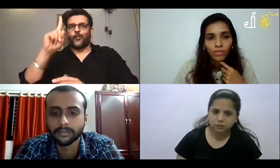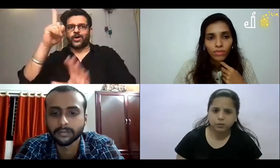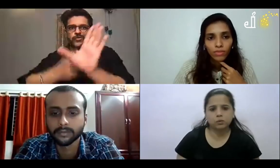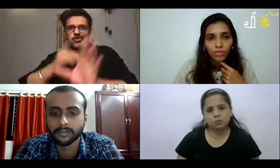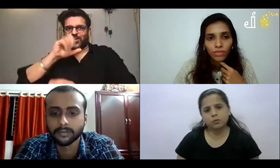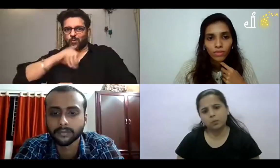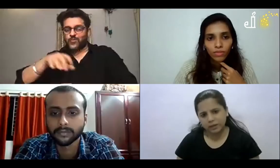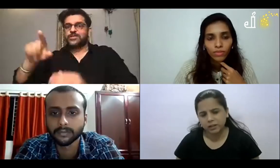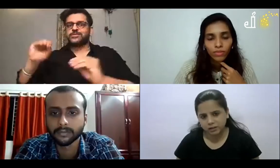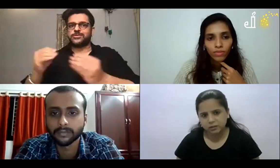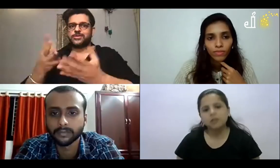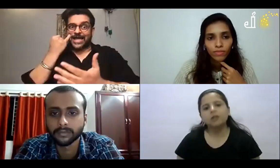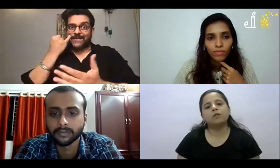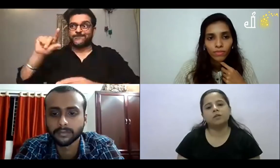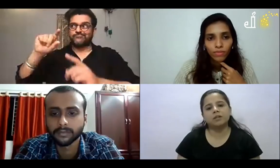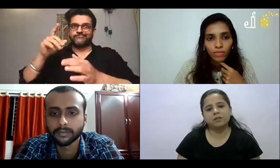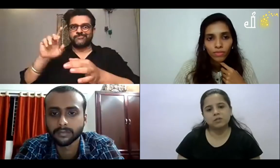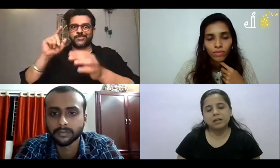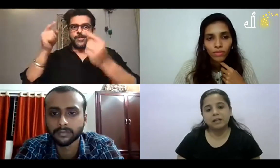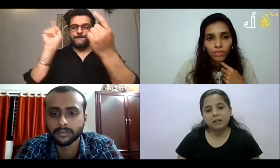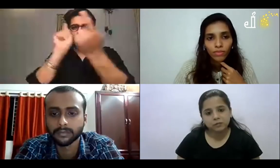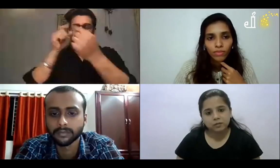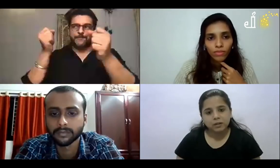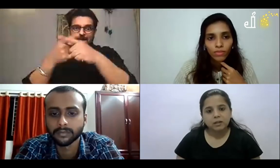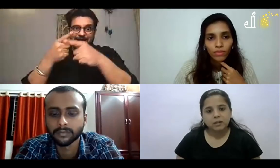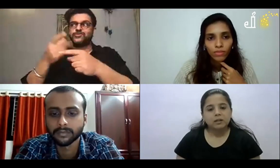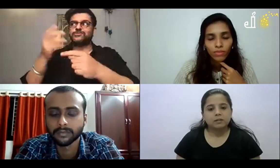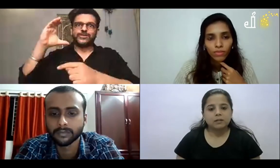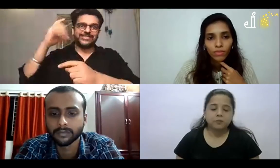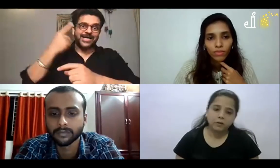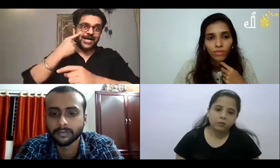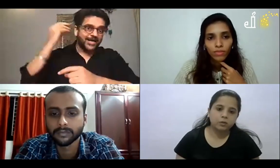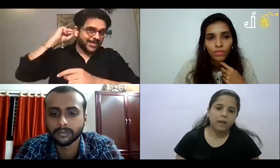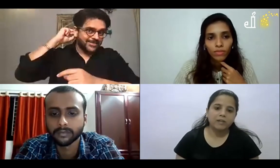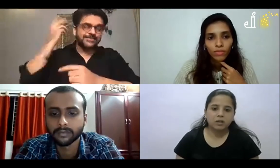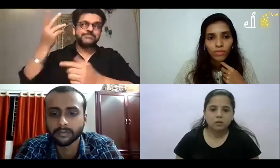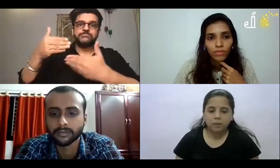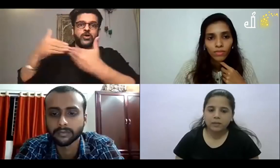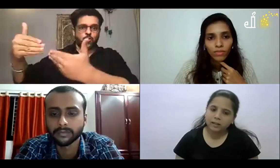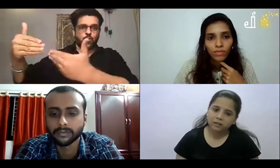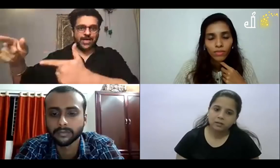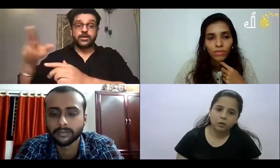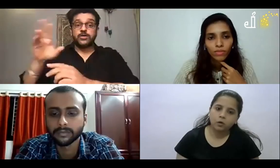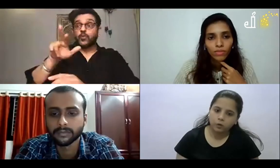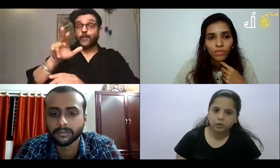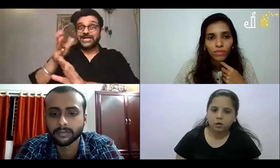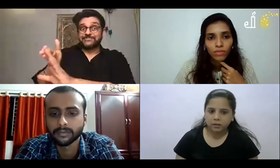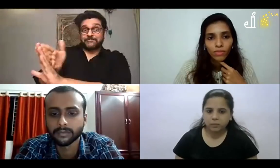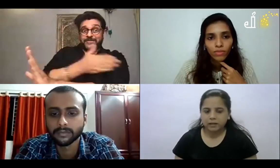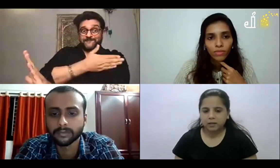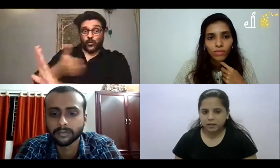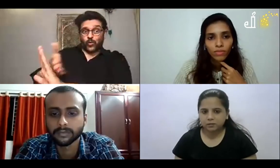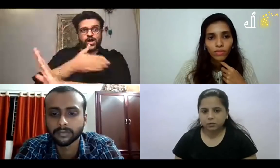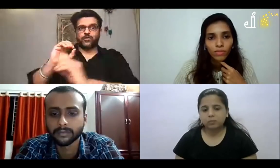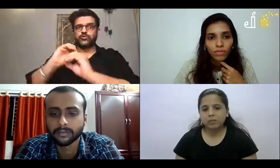right? For 1 year for their deaf child. If it would match the requirement, then they will go for the cochlear